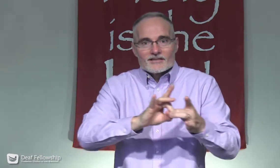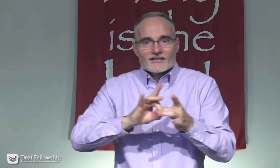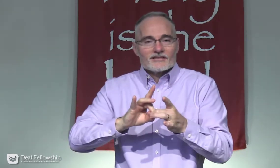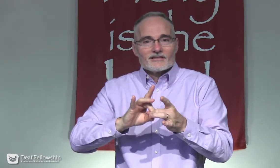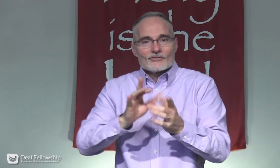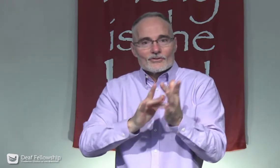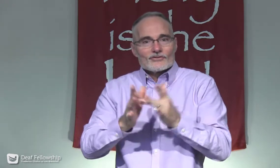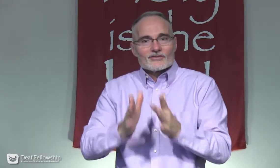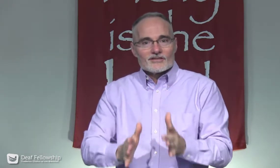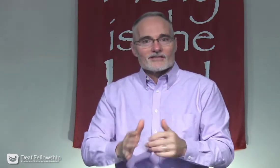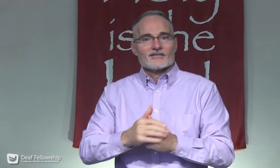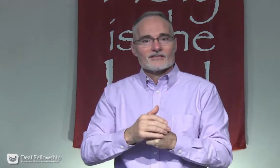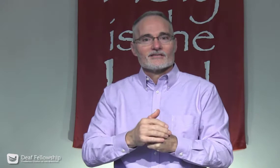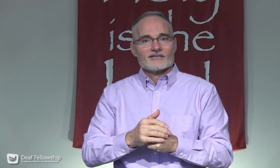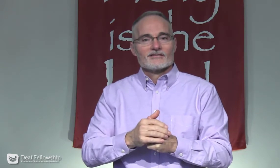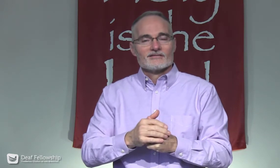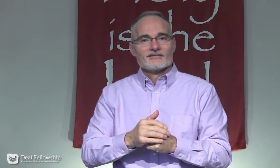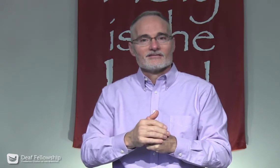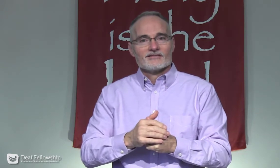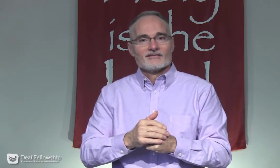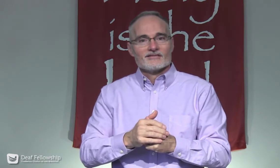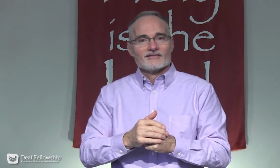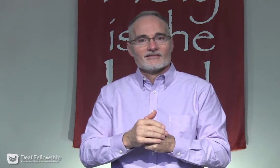The resurrection unites Christians.